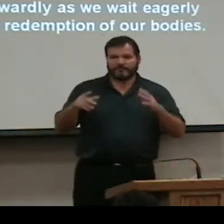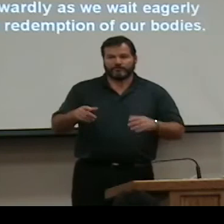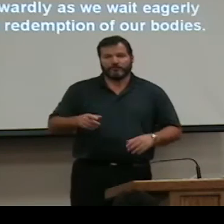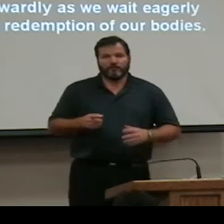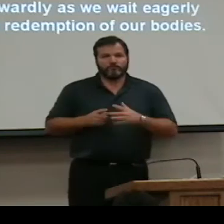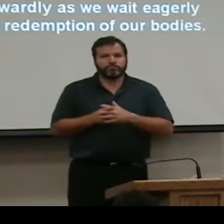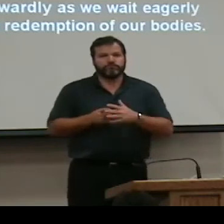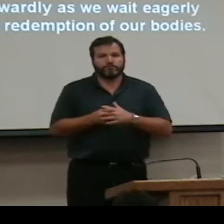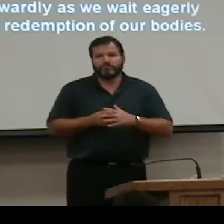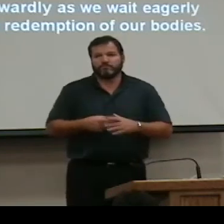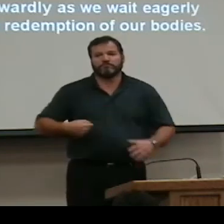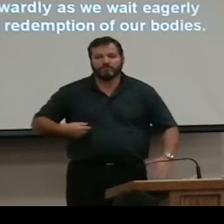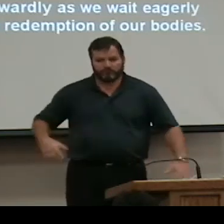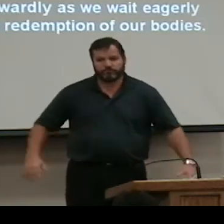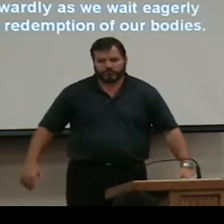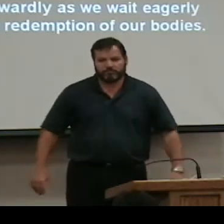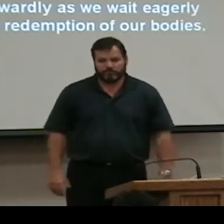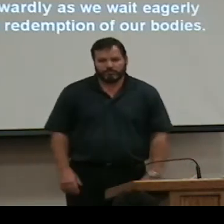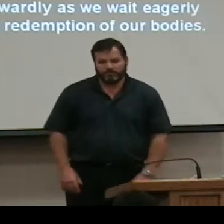The teacher, boop, boop, boop, shot me full of holes.